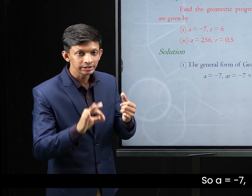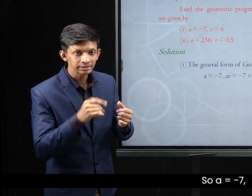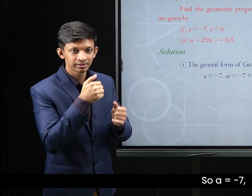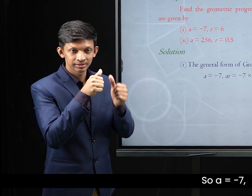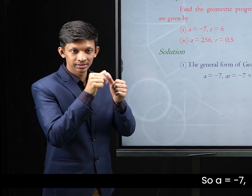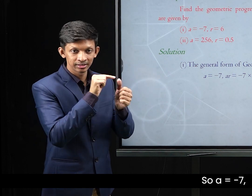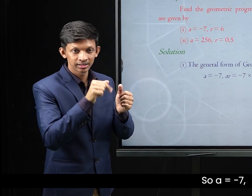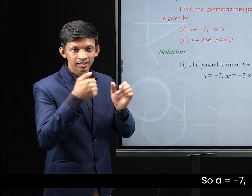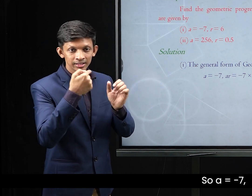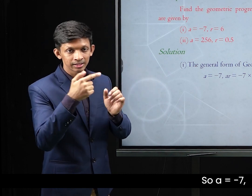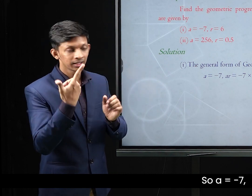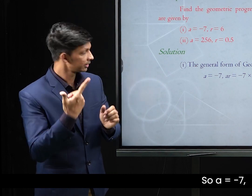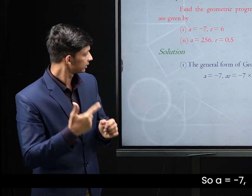So, a is equal to minus 7.